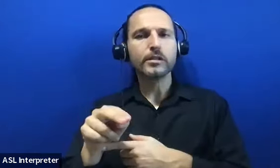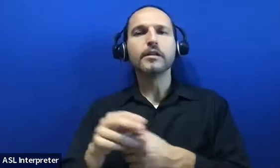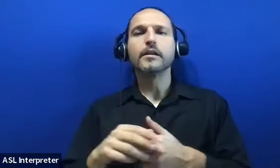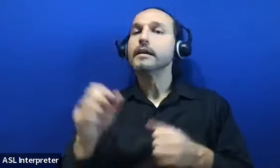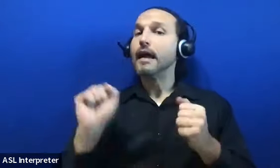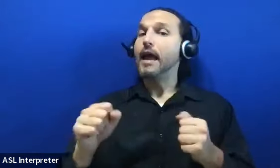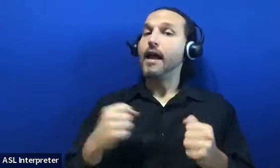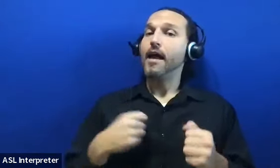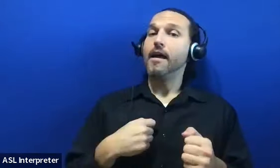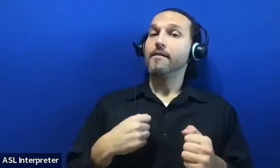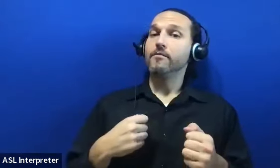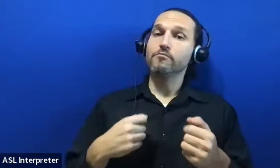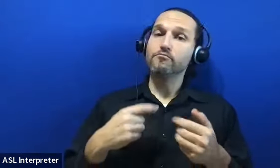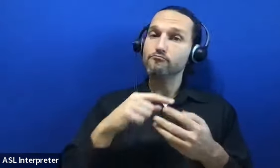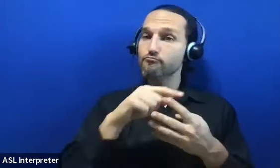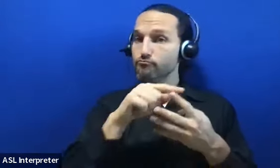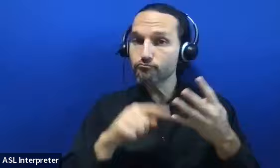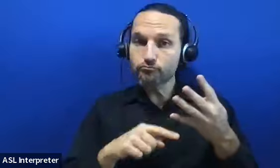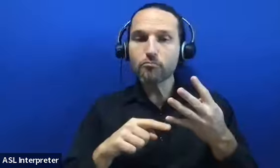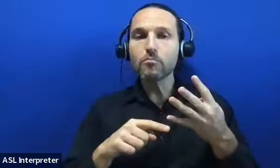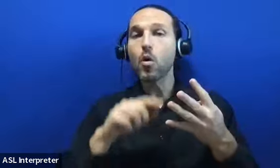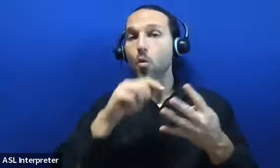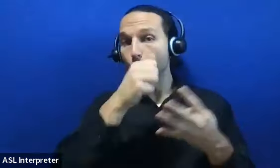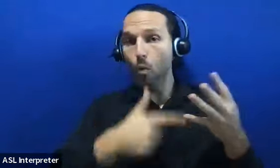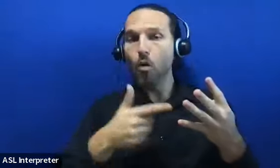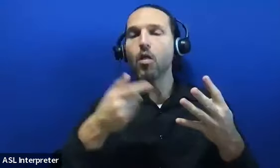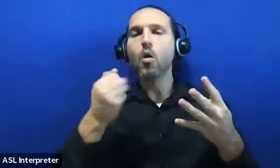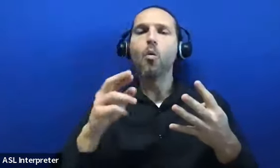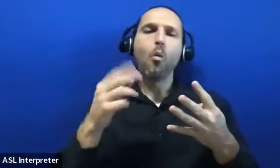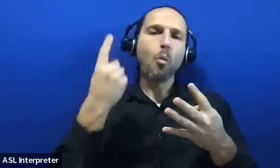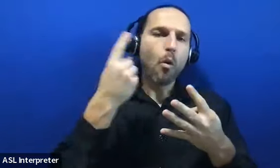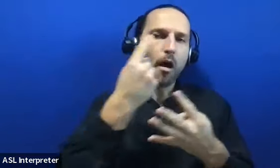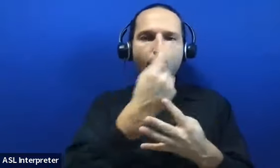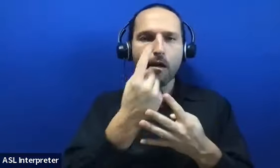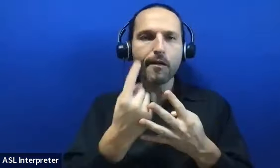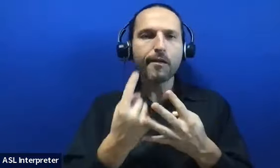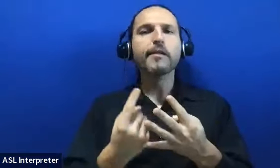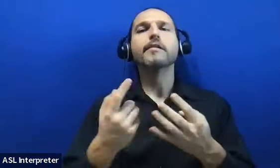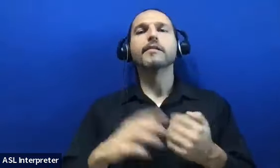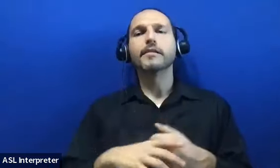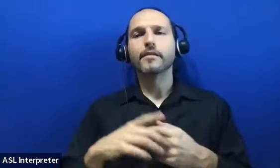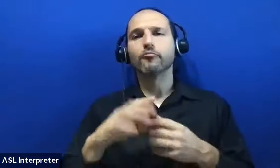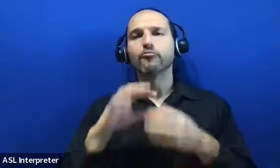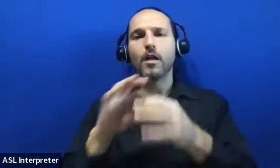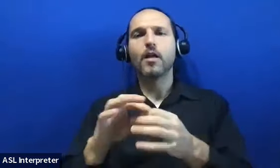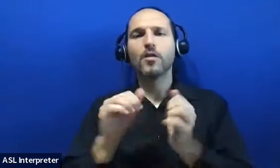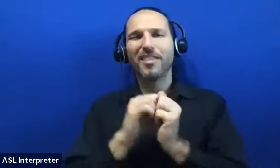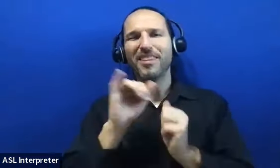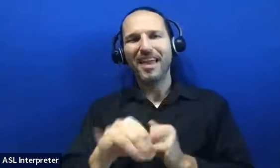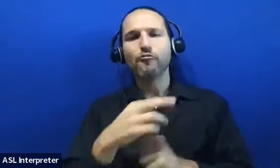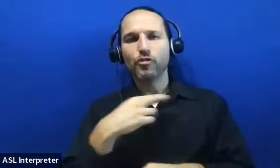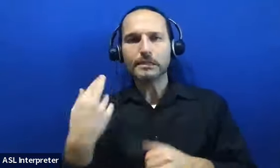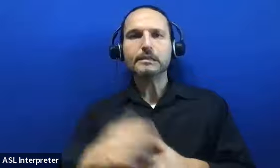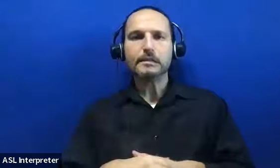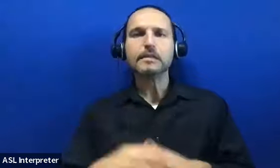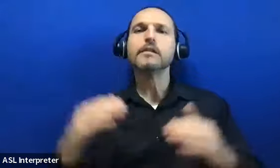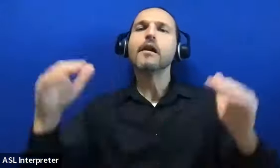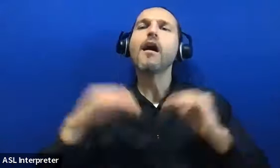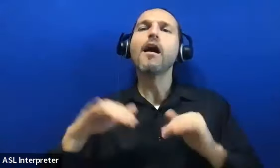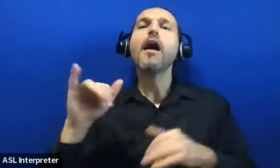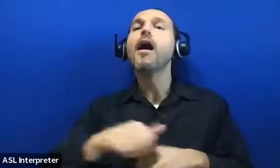or multiple of these things that are all contributing to an increased aspiration risk. All right, so